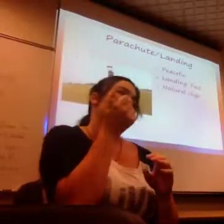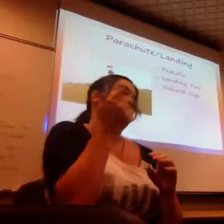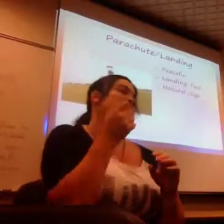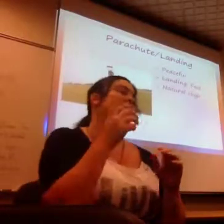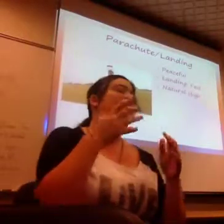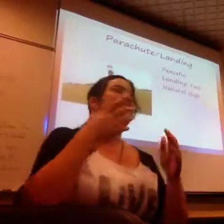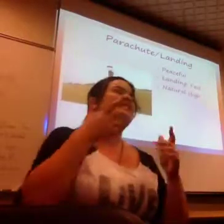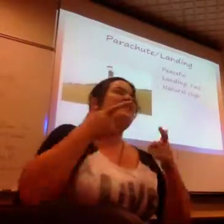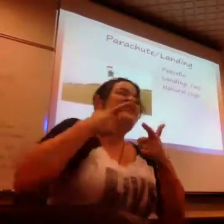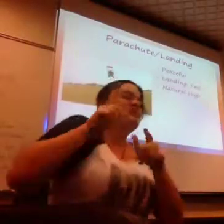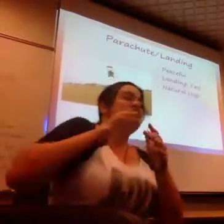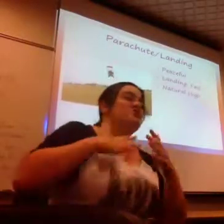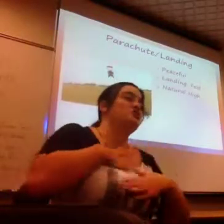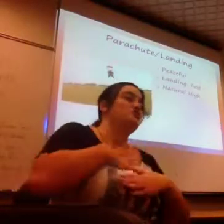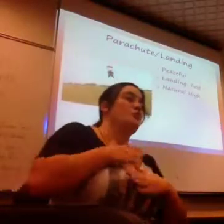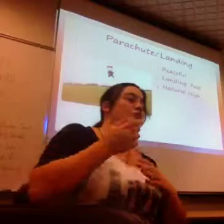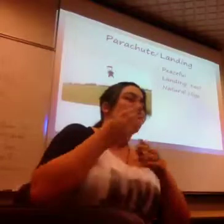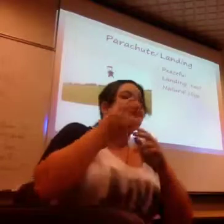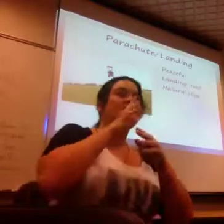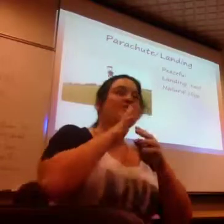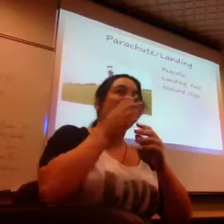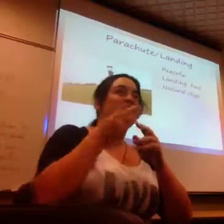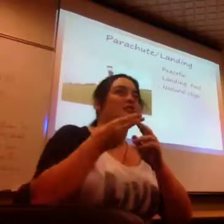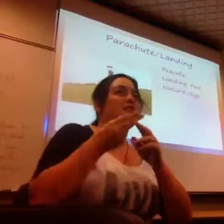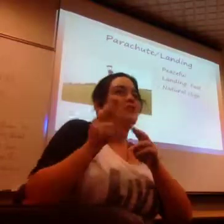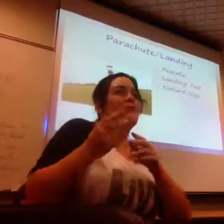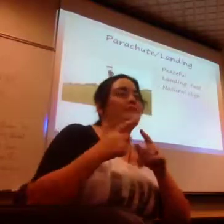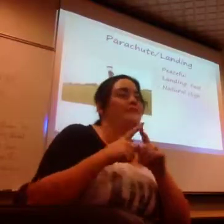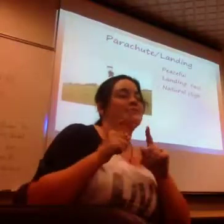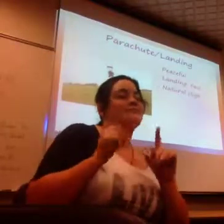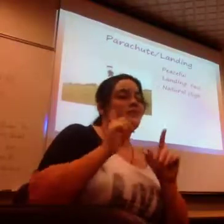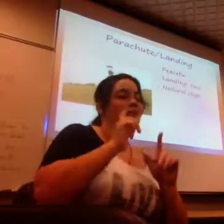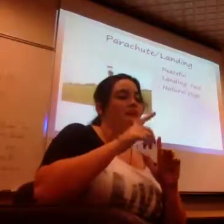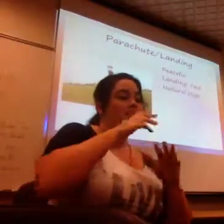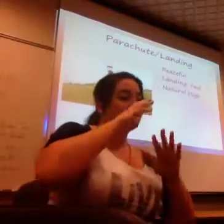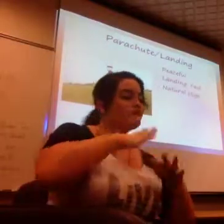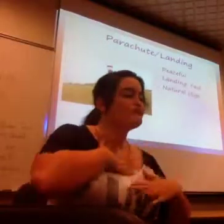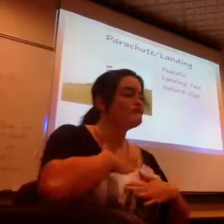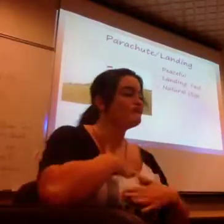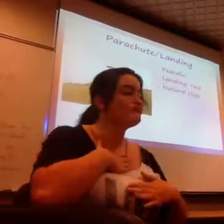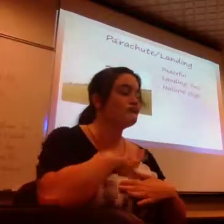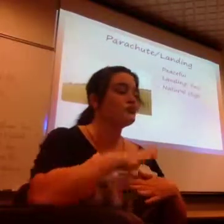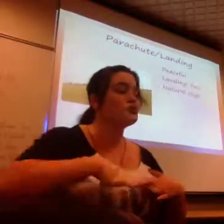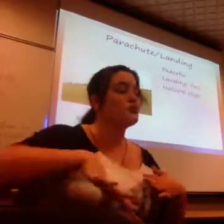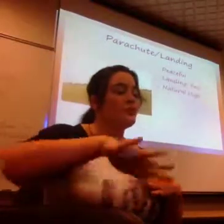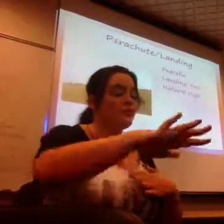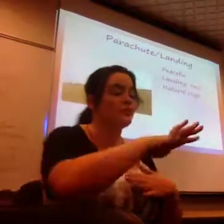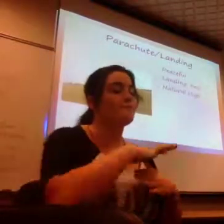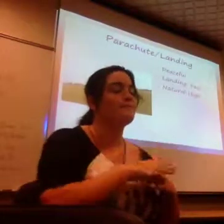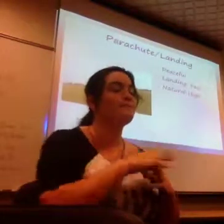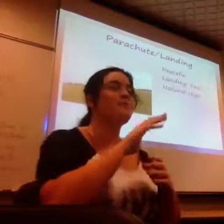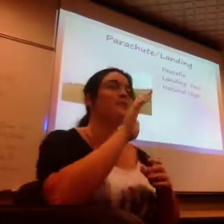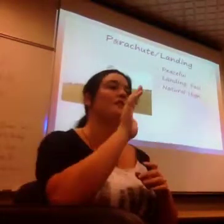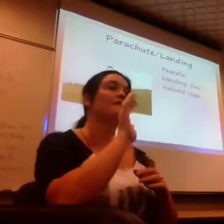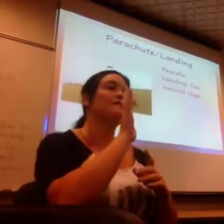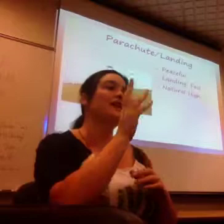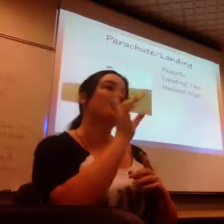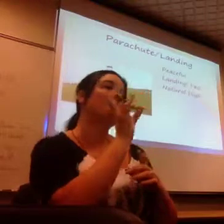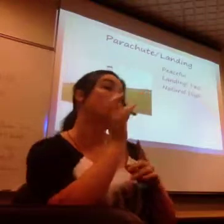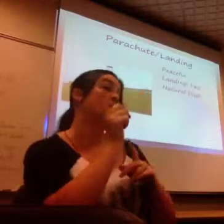this. So, go down. And then you go 5-7 minutes and you get ready to land. And they told me this